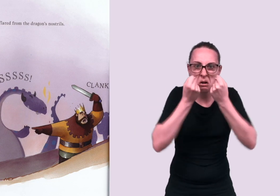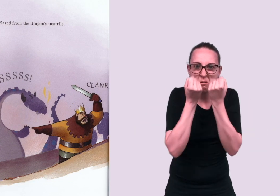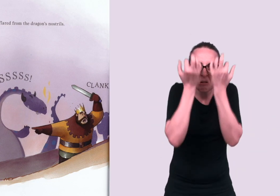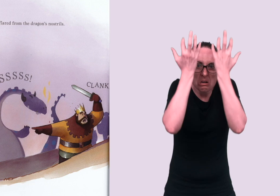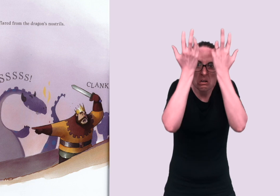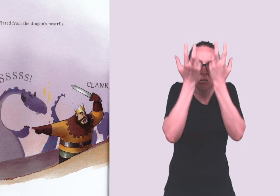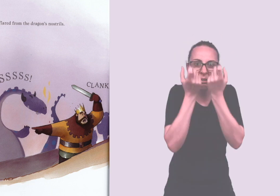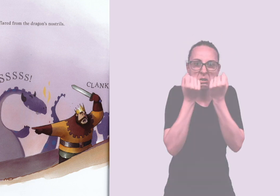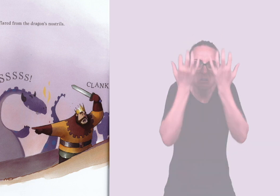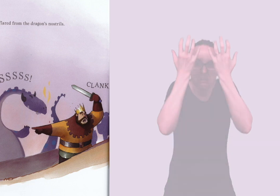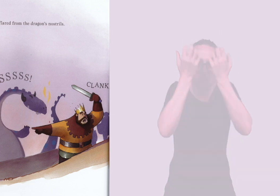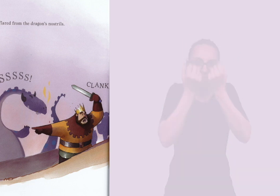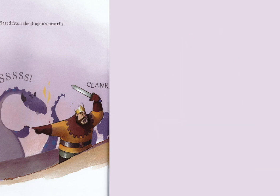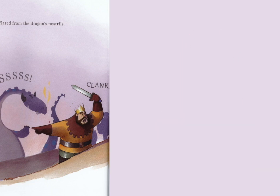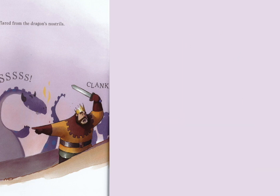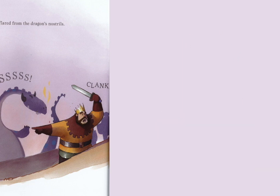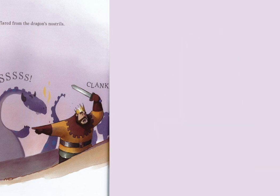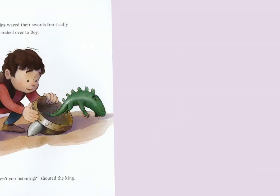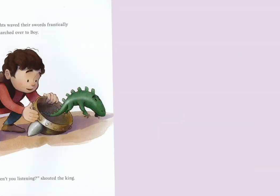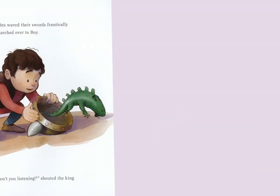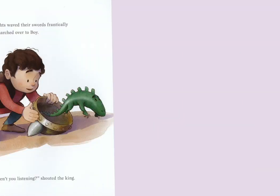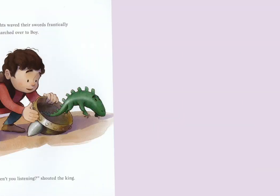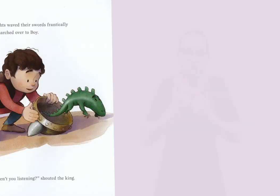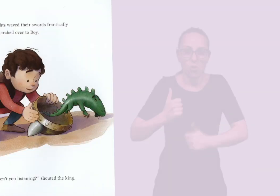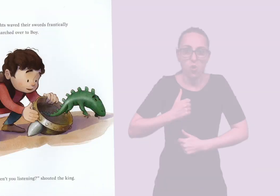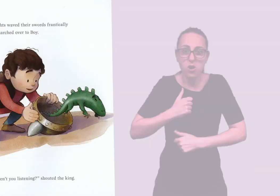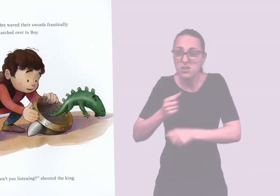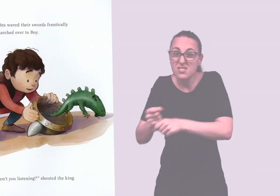Flames flared from the dragon's nostrils.